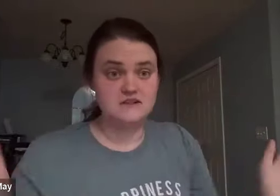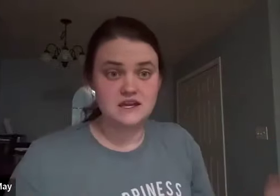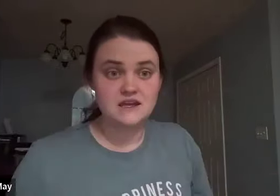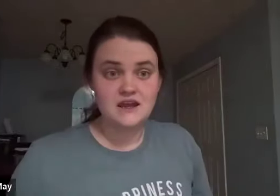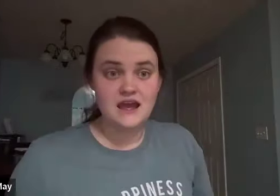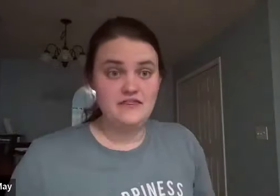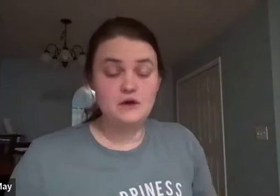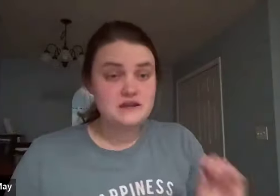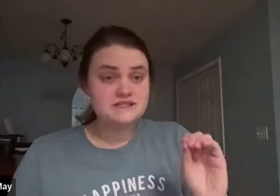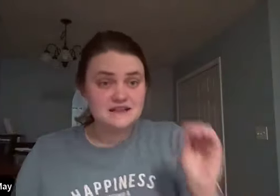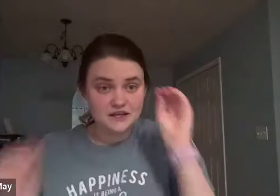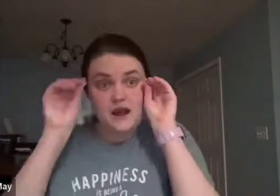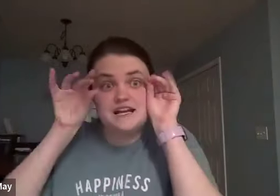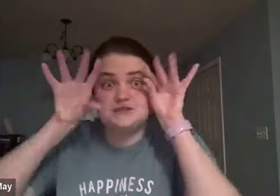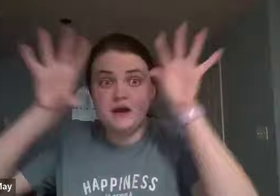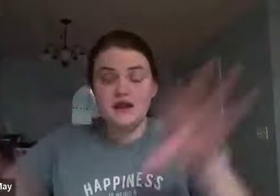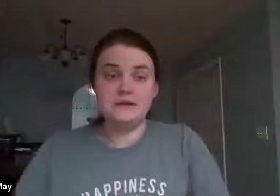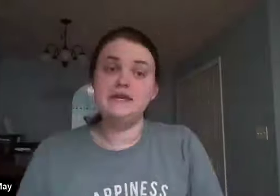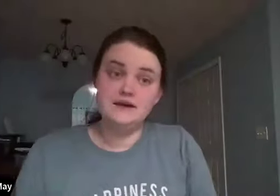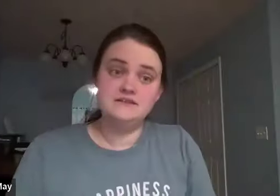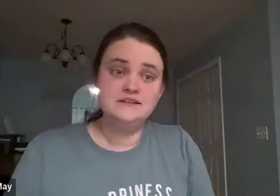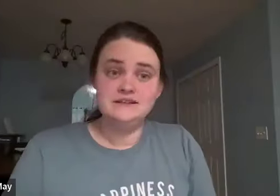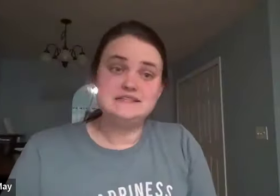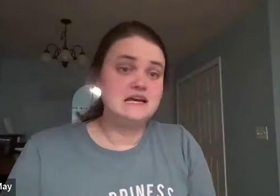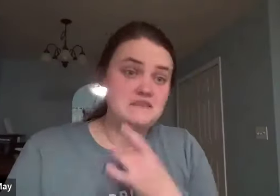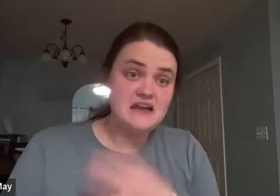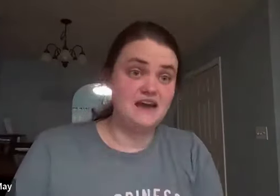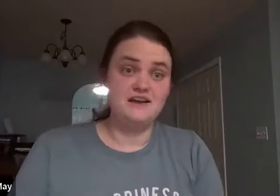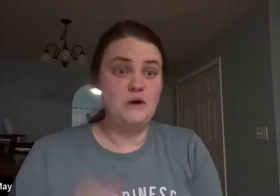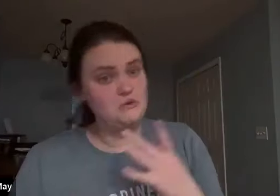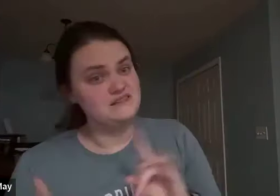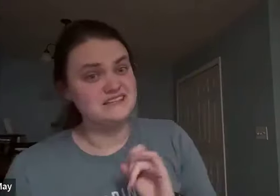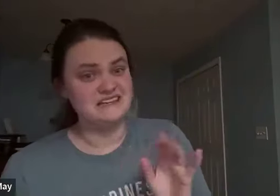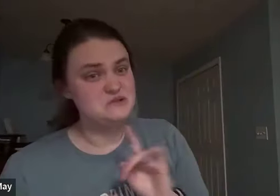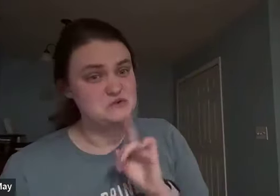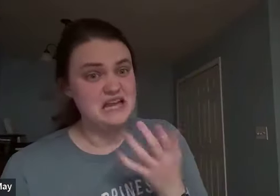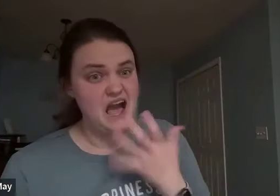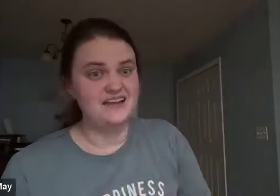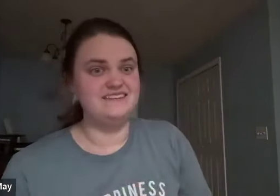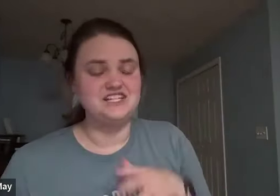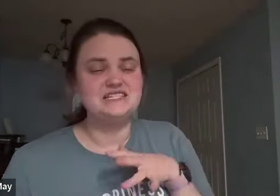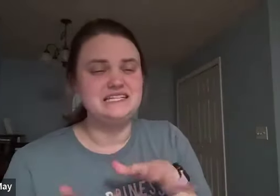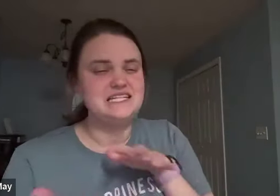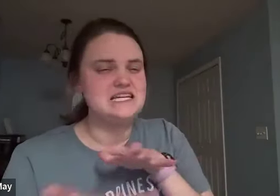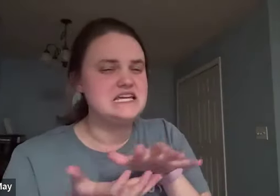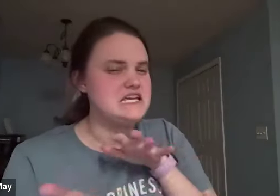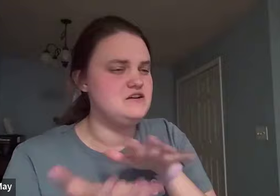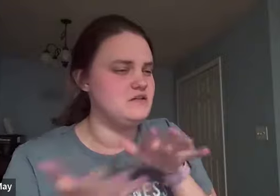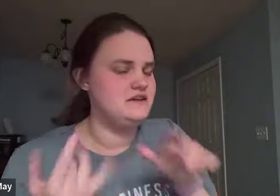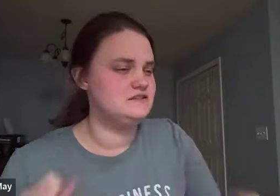everything. And they'll even say like, your eyes just bug out. I'm like, yeah, because I didn't like that. Or I was like, it was really hot. And they just giggle. They think it's so